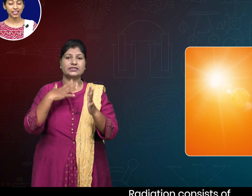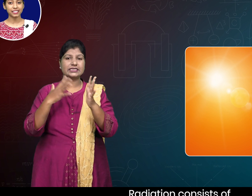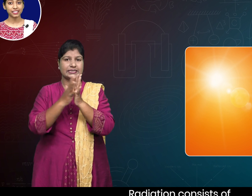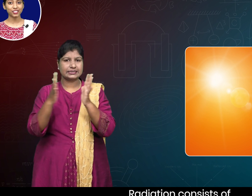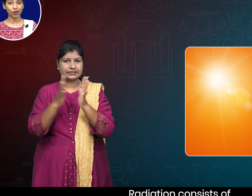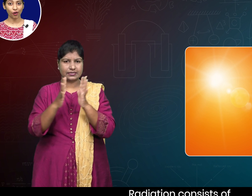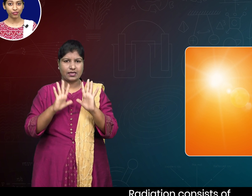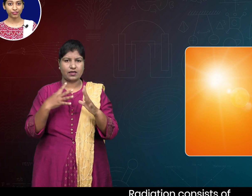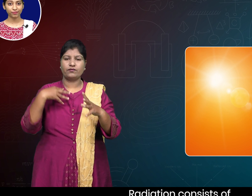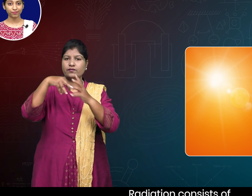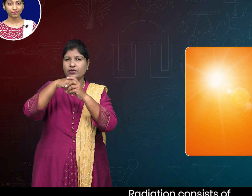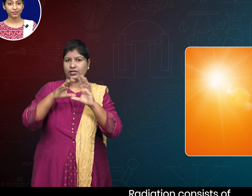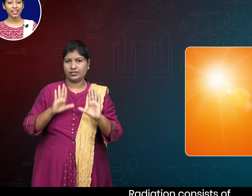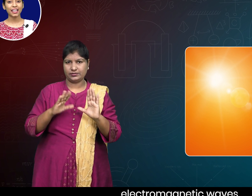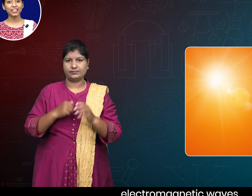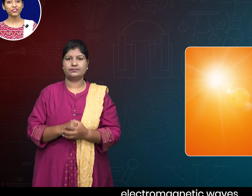Radiation consists of